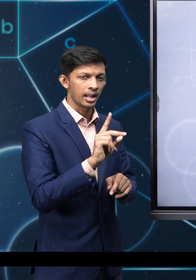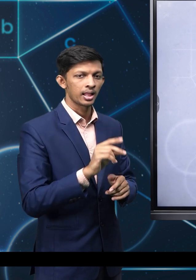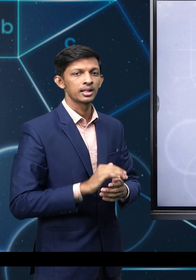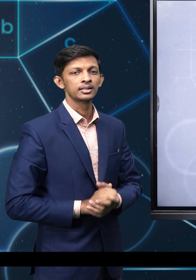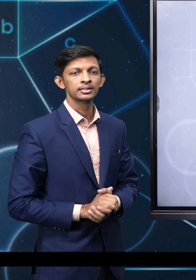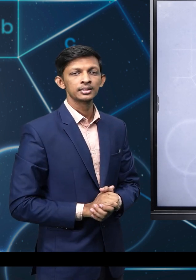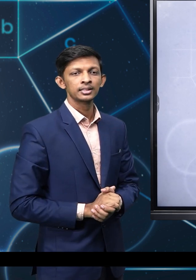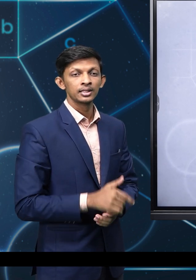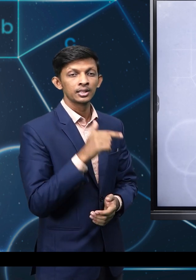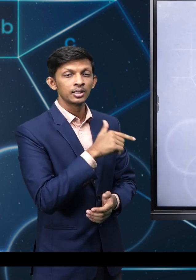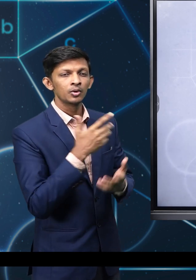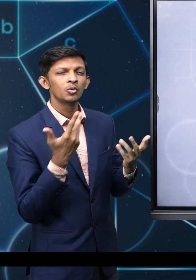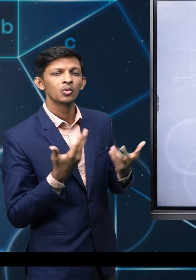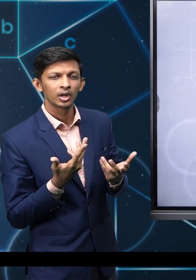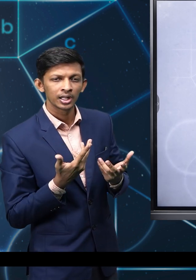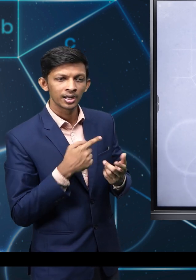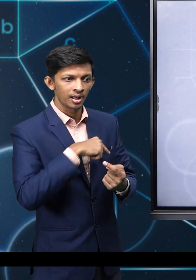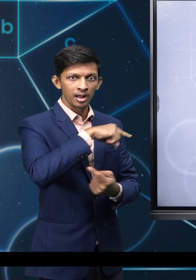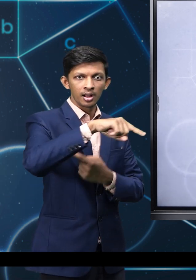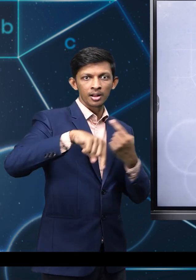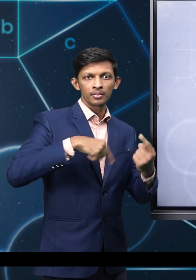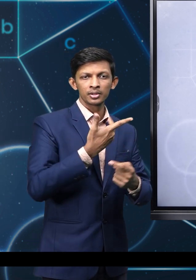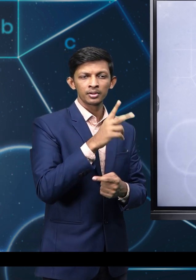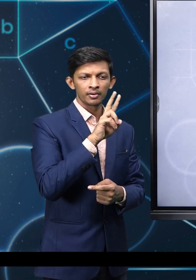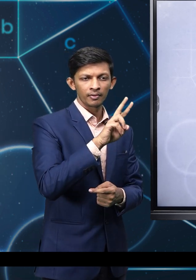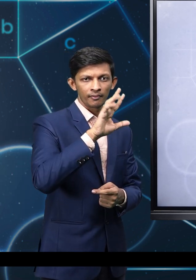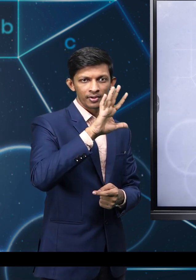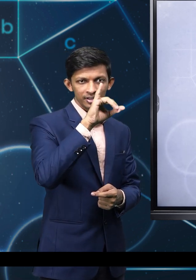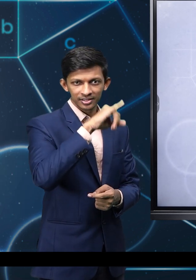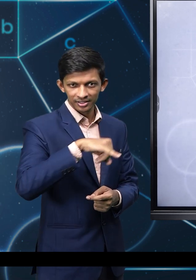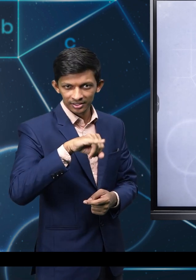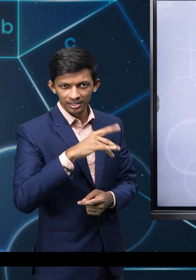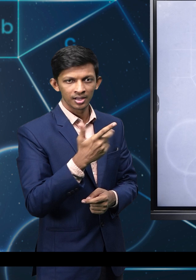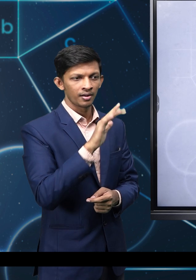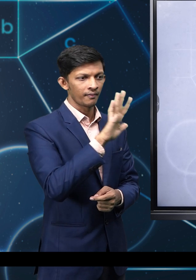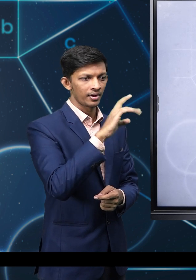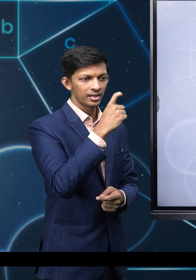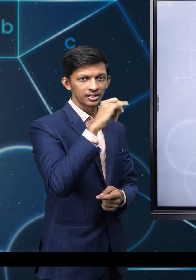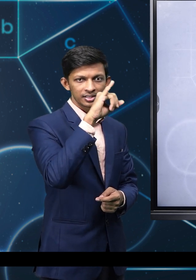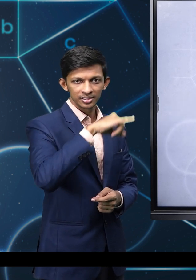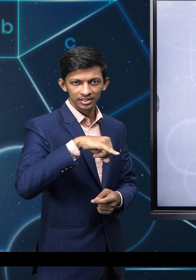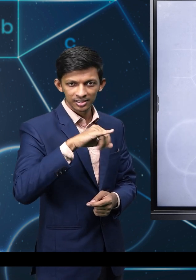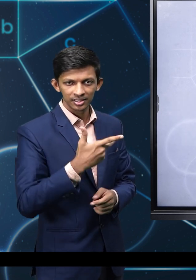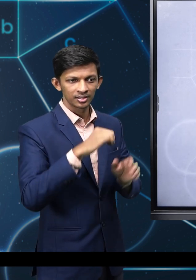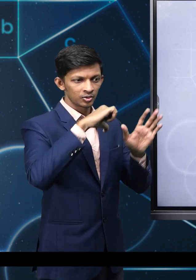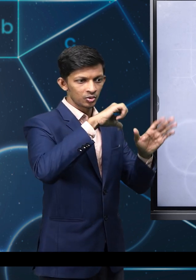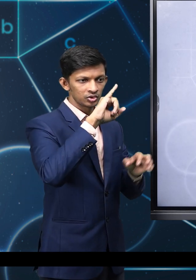Example: which among 256, 576,